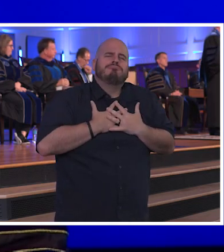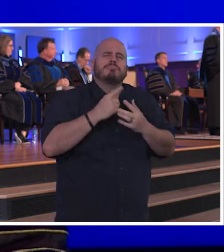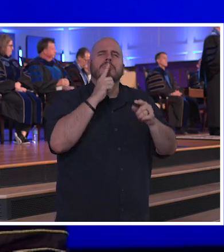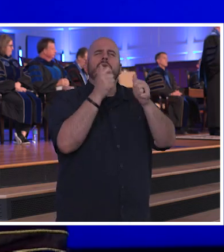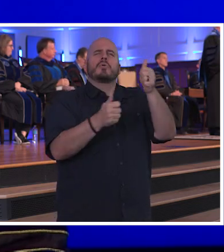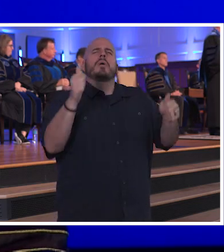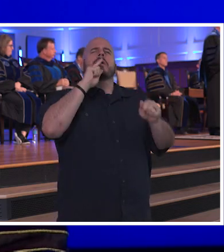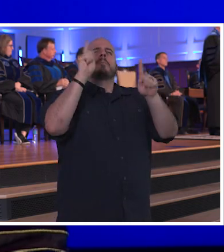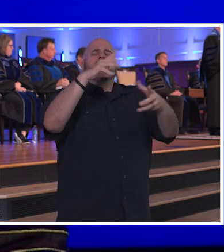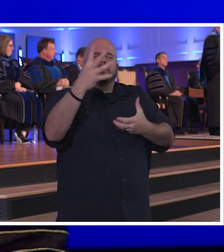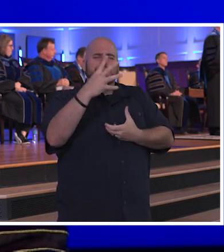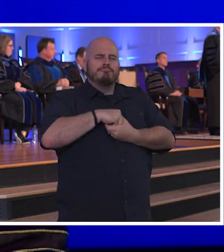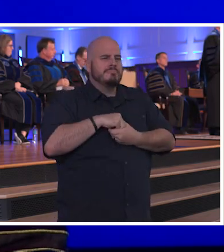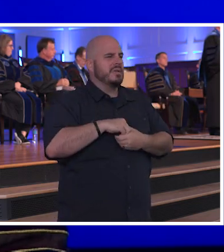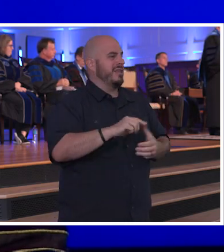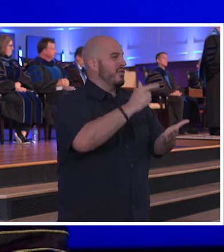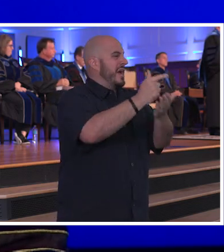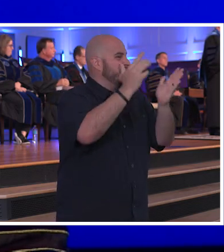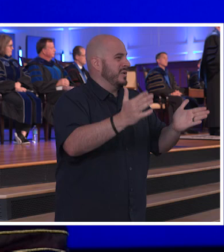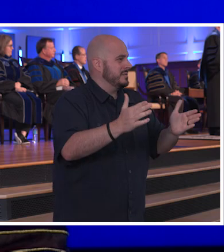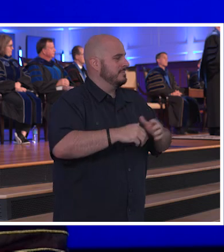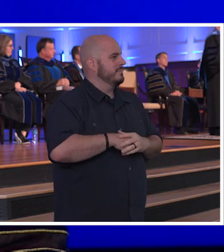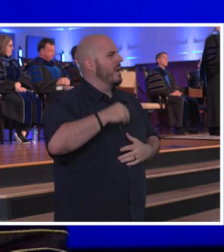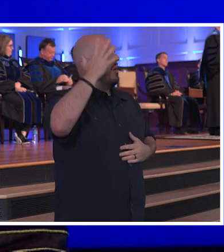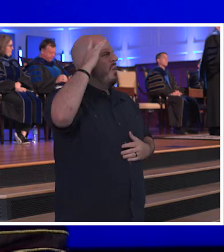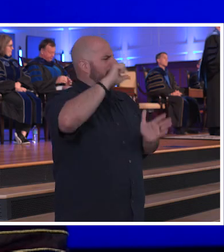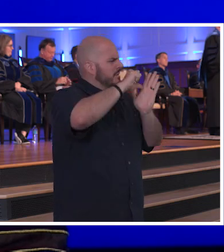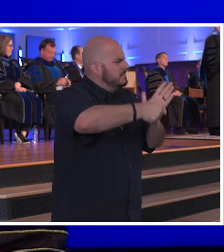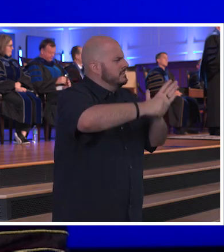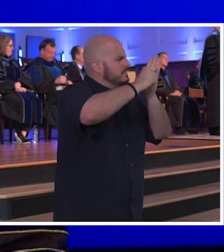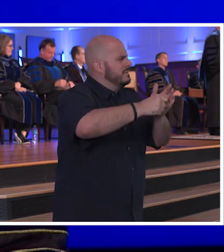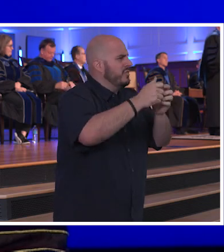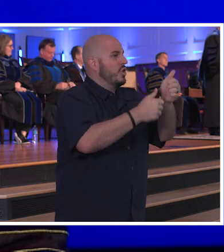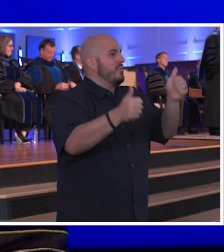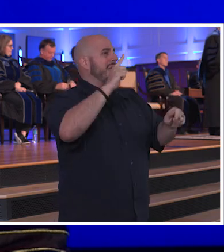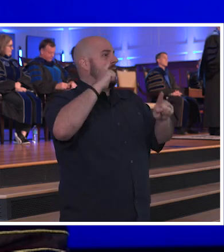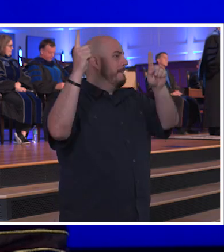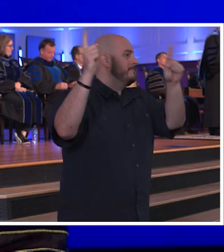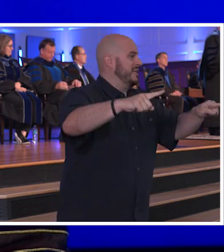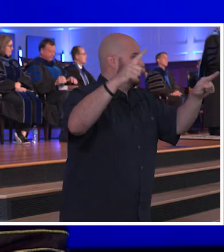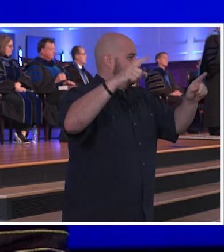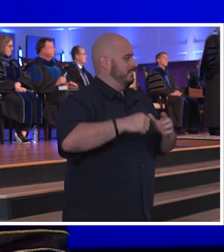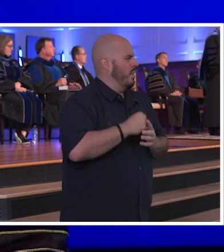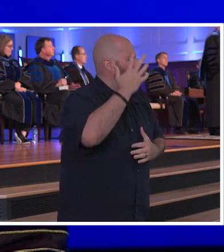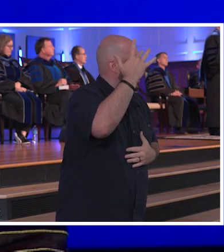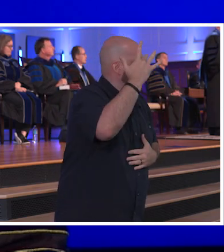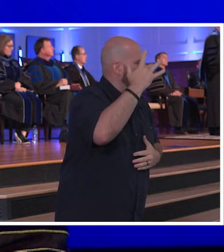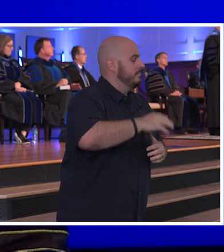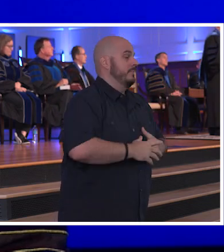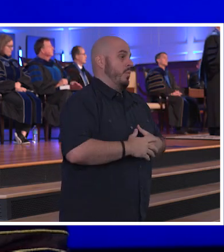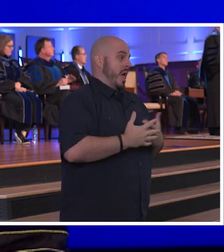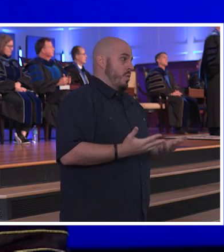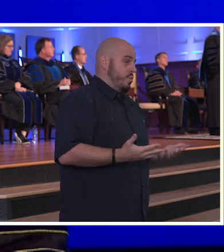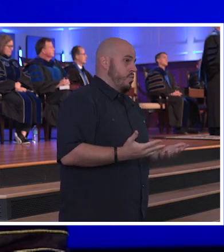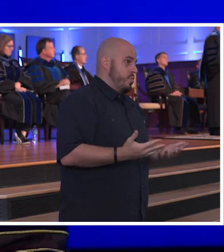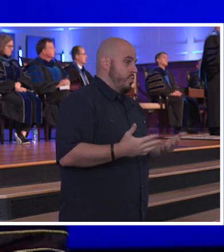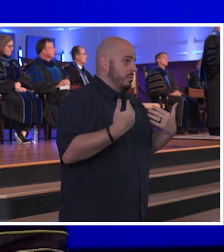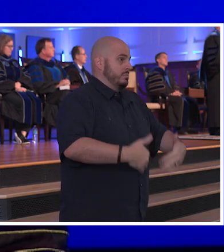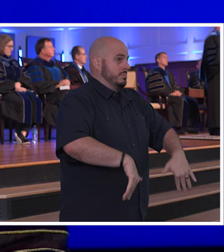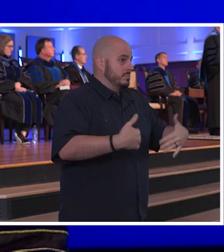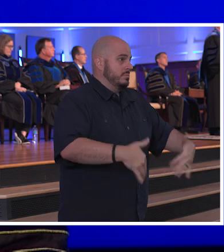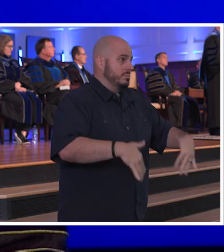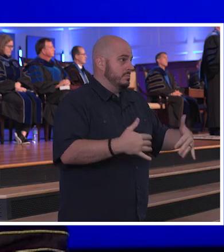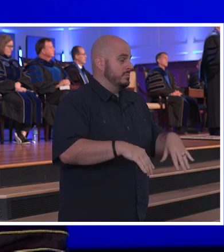Why do we emphasize the Great Commission? Well, the fact of the matter is the stakes are extremely high. They're in